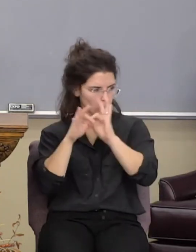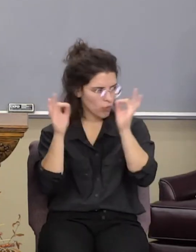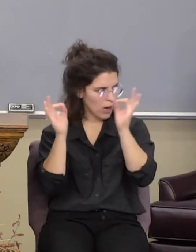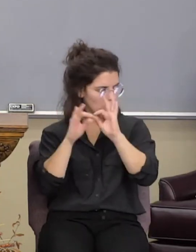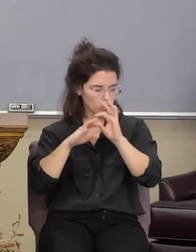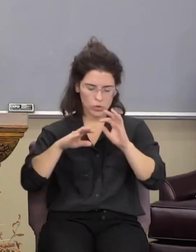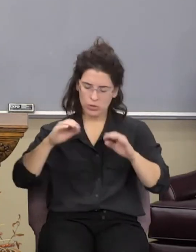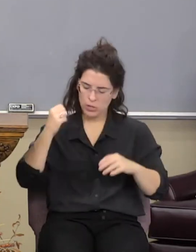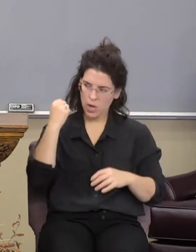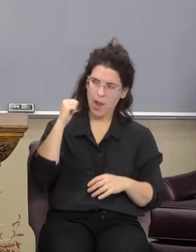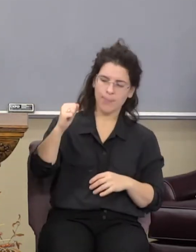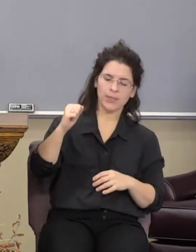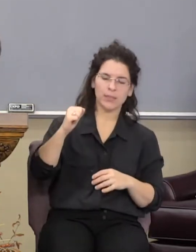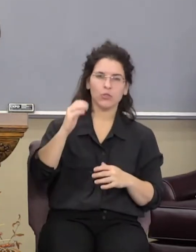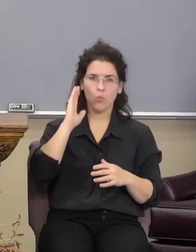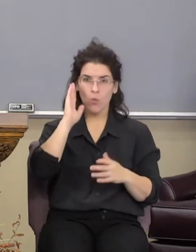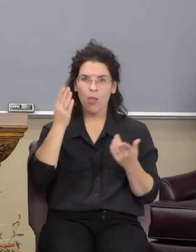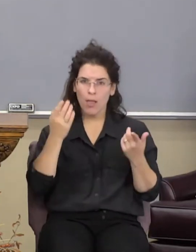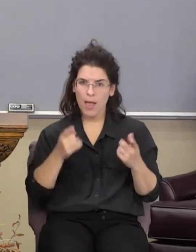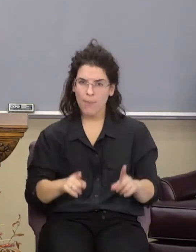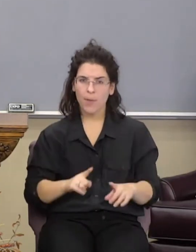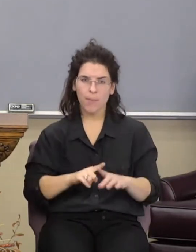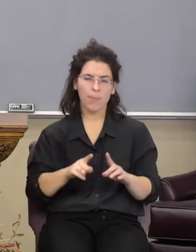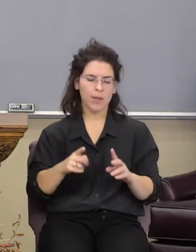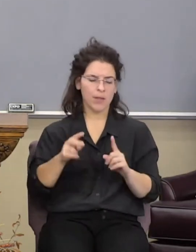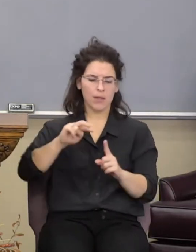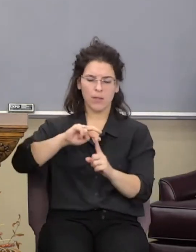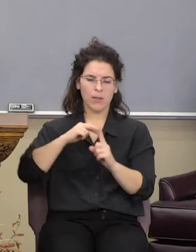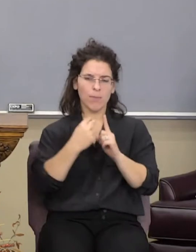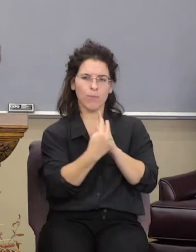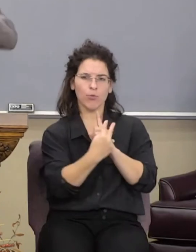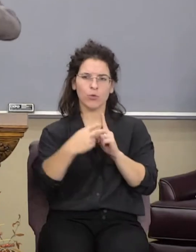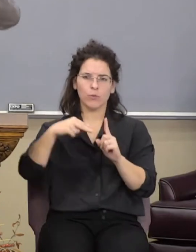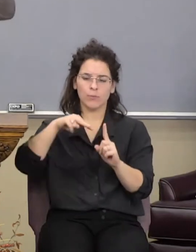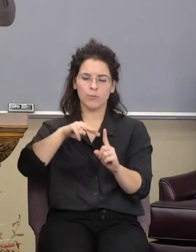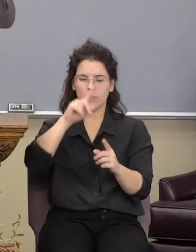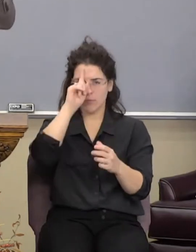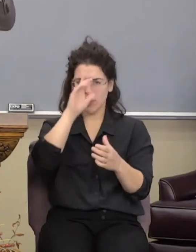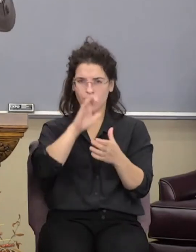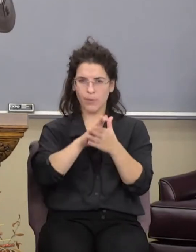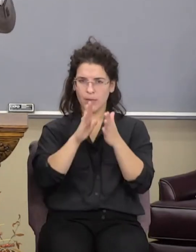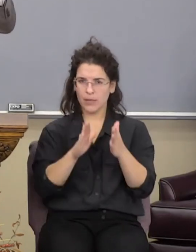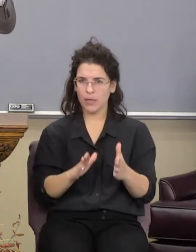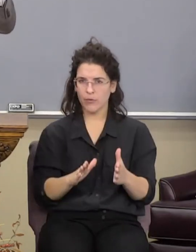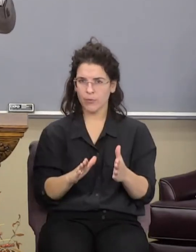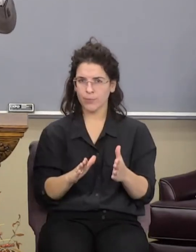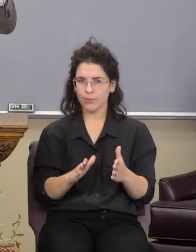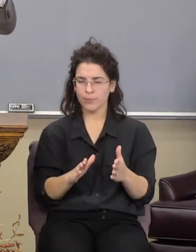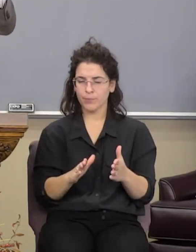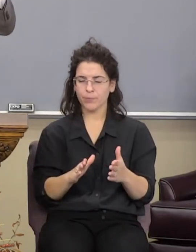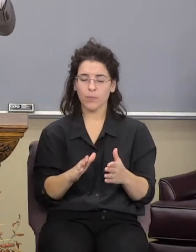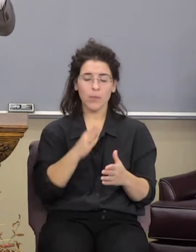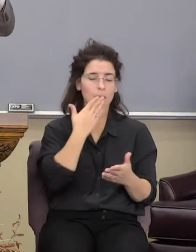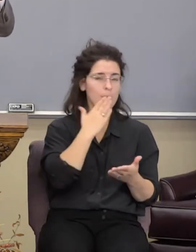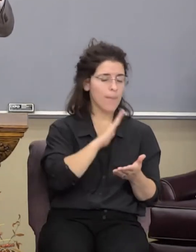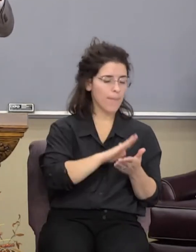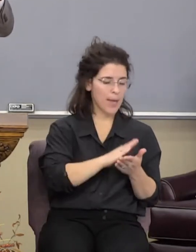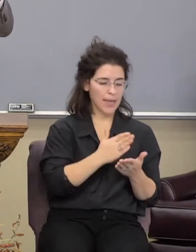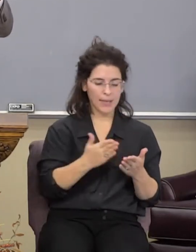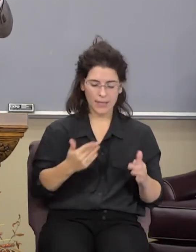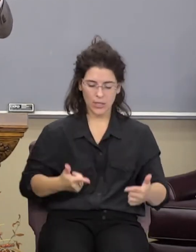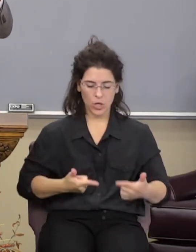and so forth. But the perspective of a believer is this: bad things in life are not our